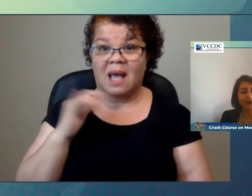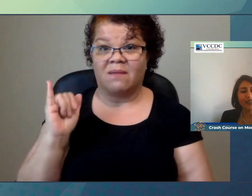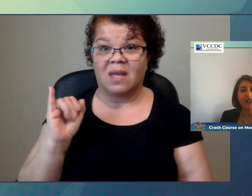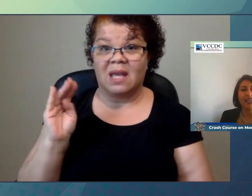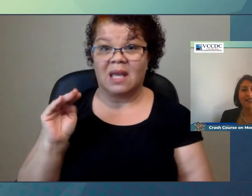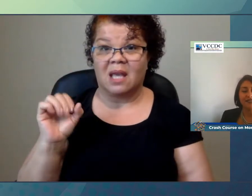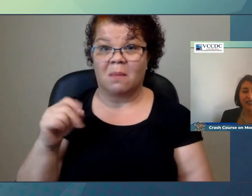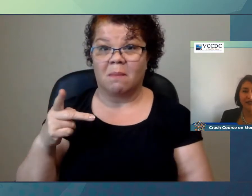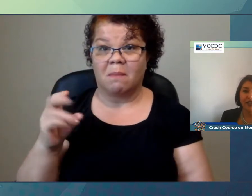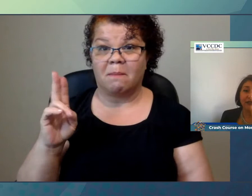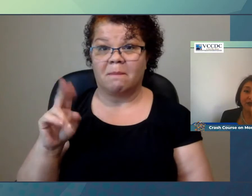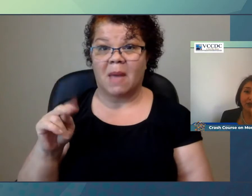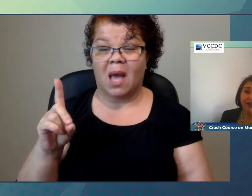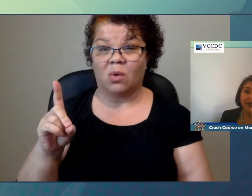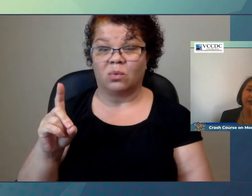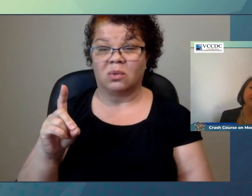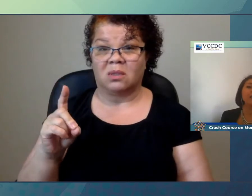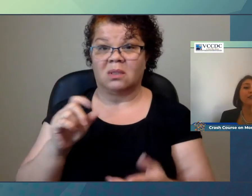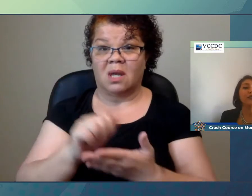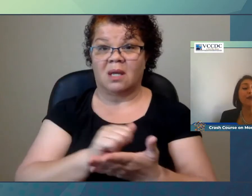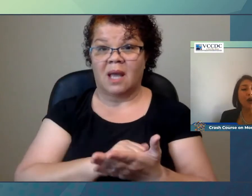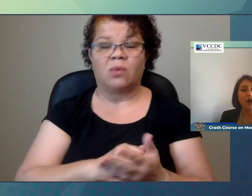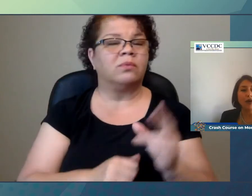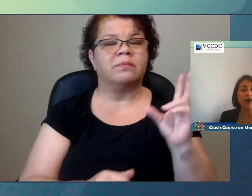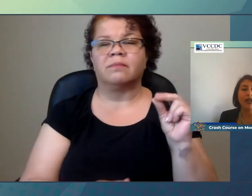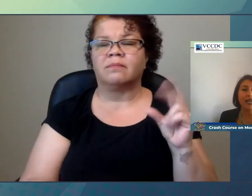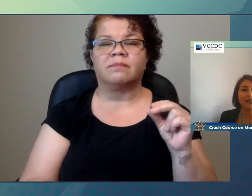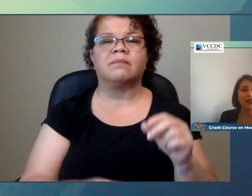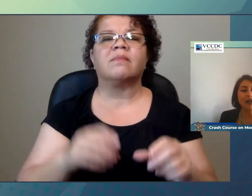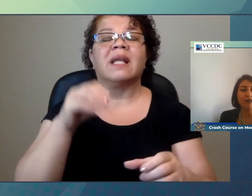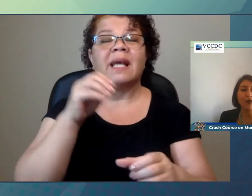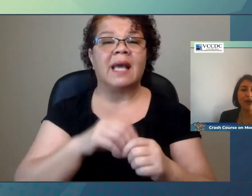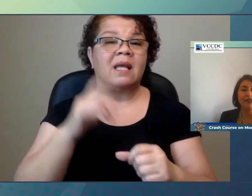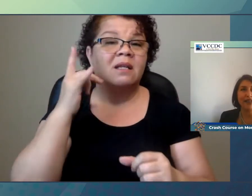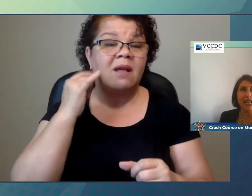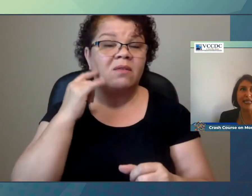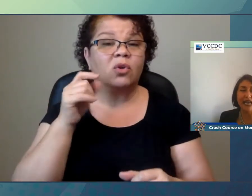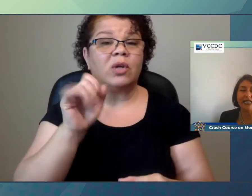No. In the state of California, if you owe